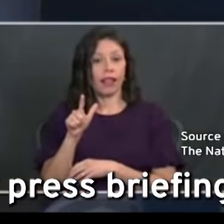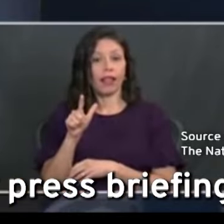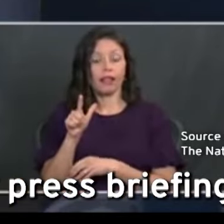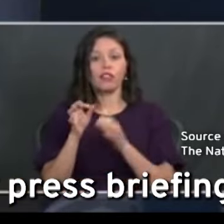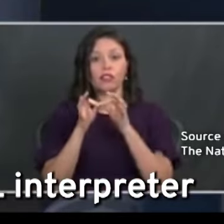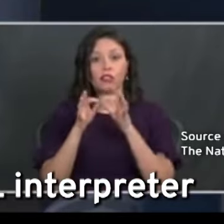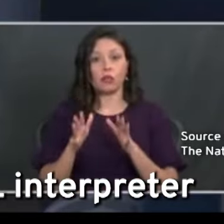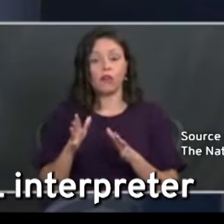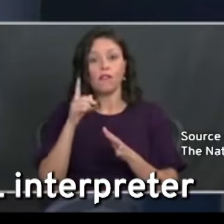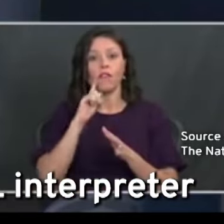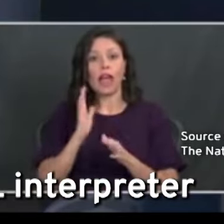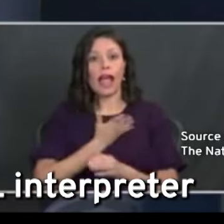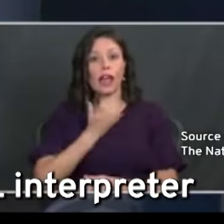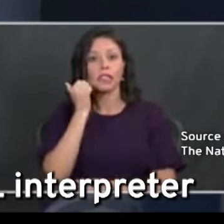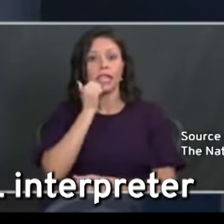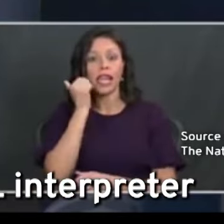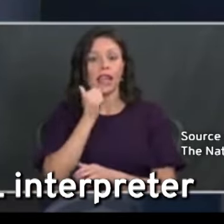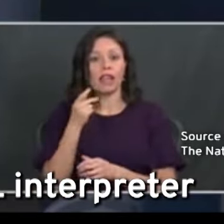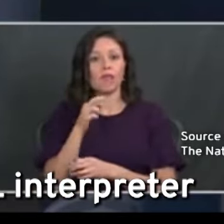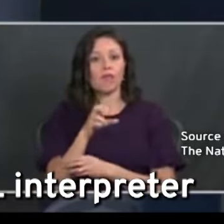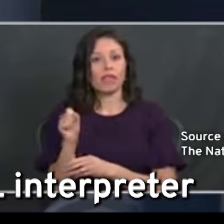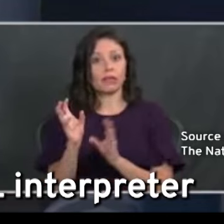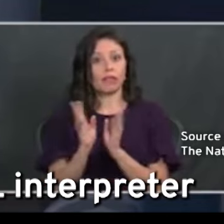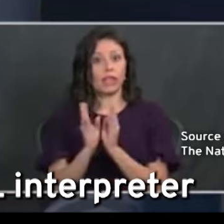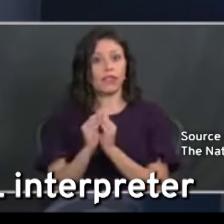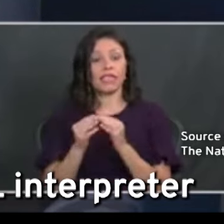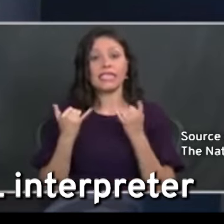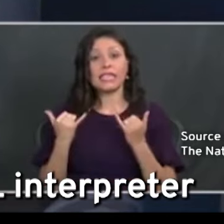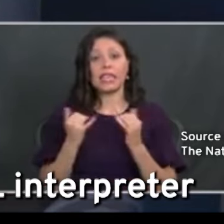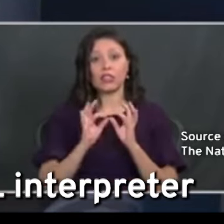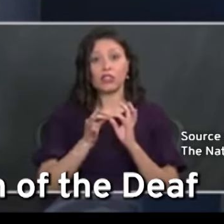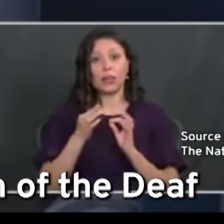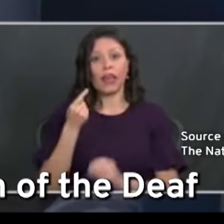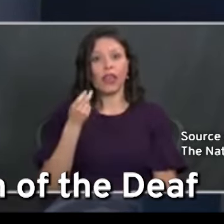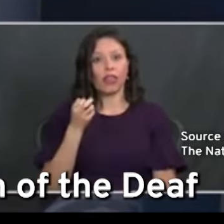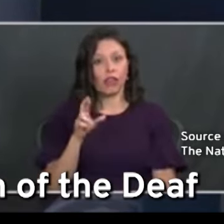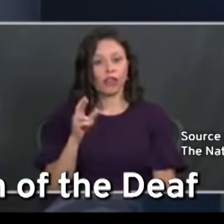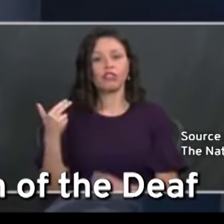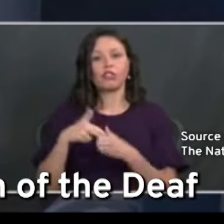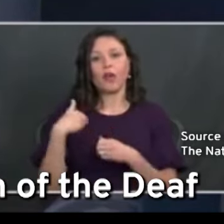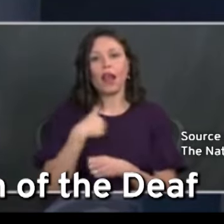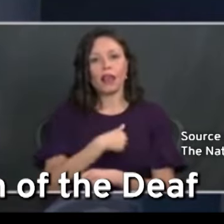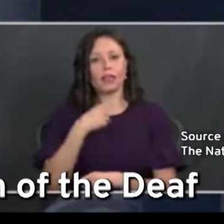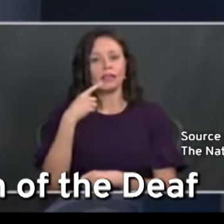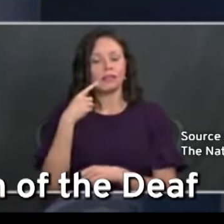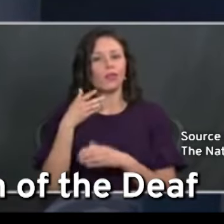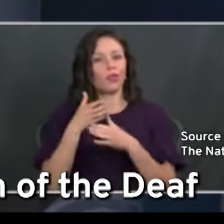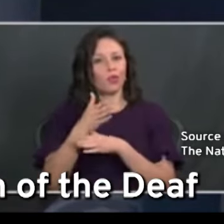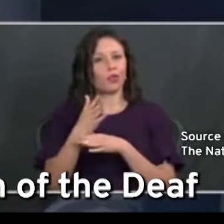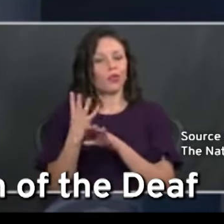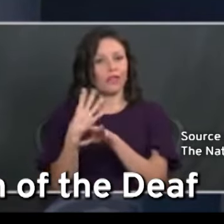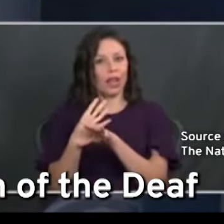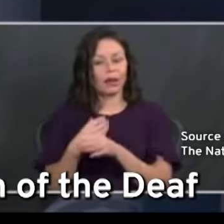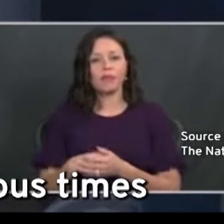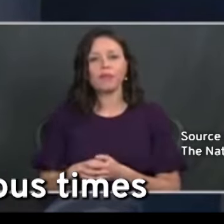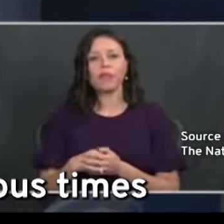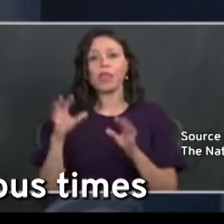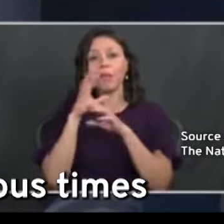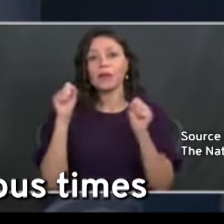briefings, refused to provide an ASL interpreter. And the National Association of the Deaf approached them